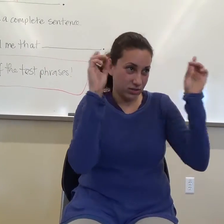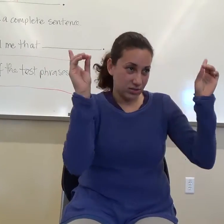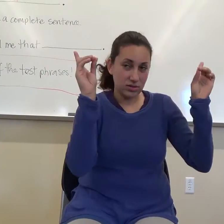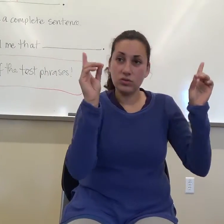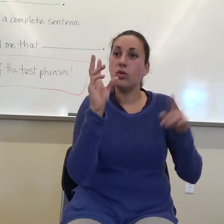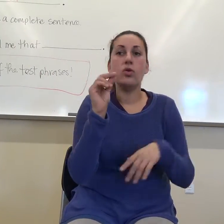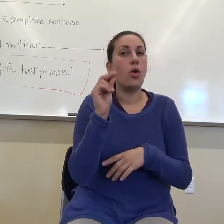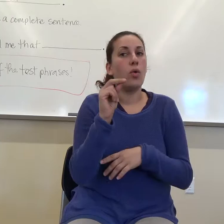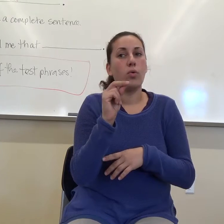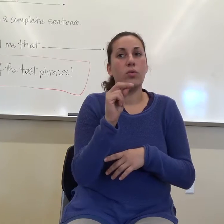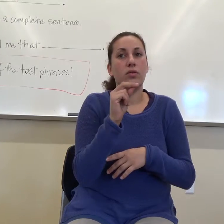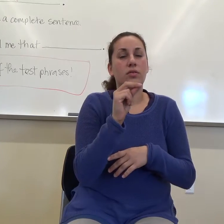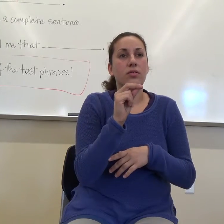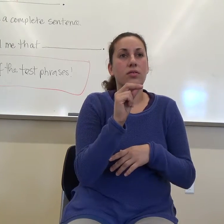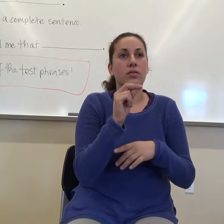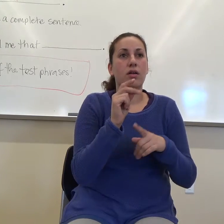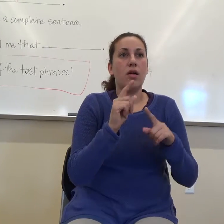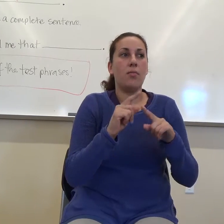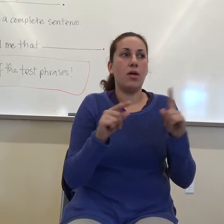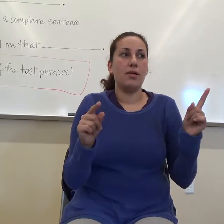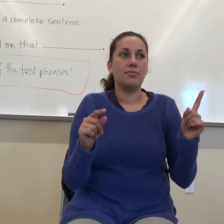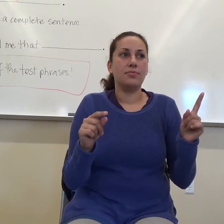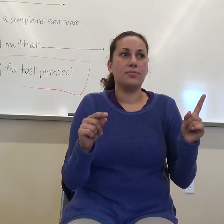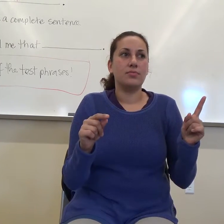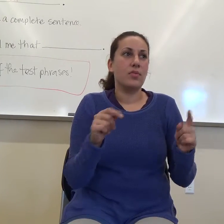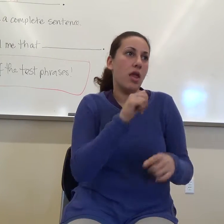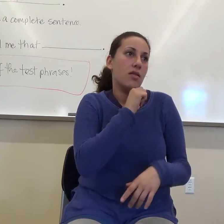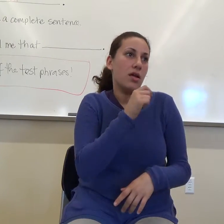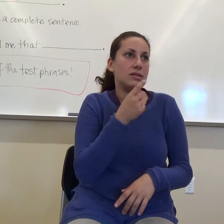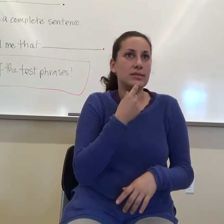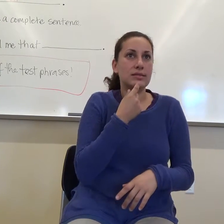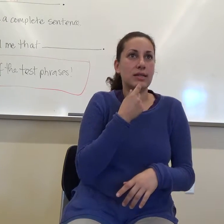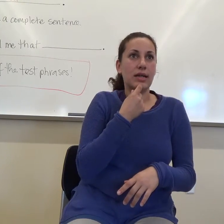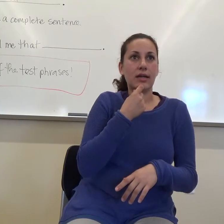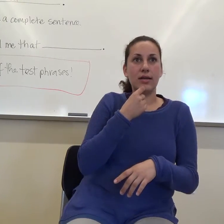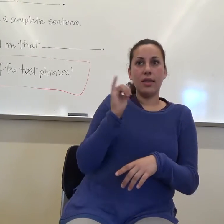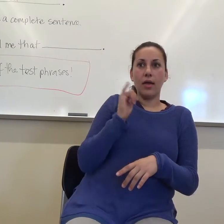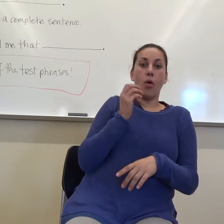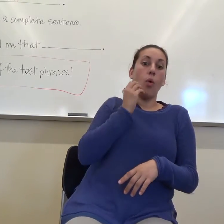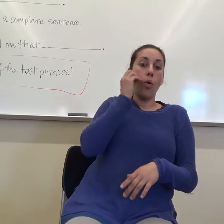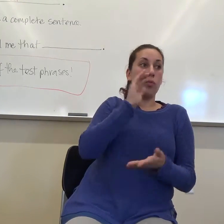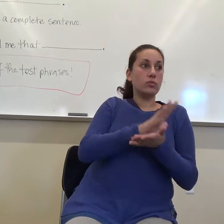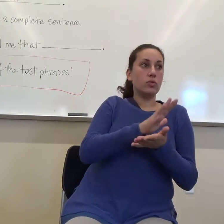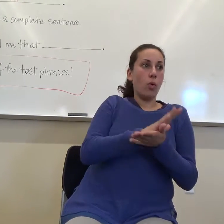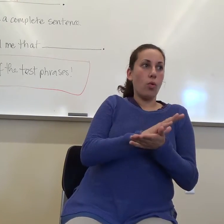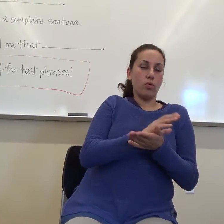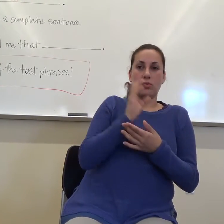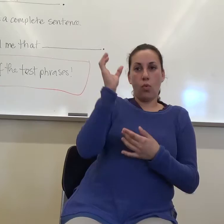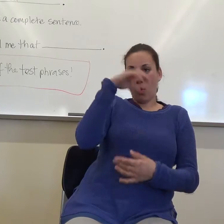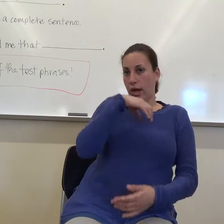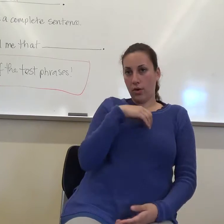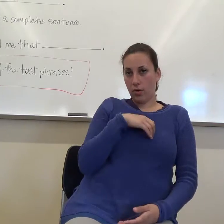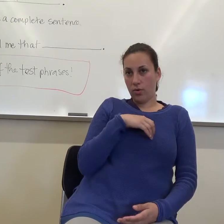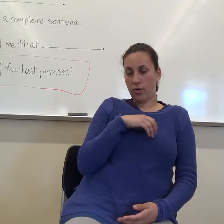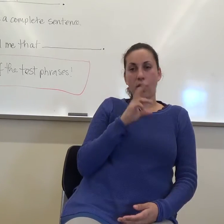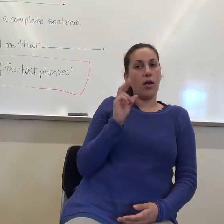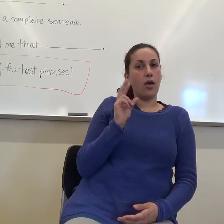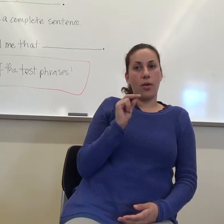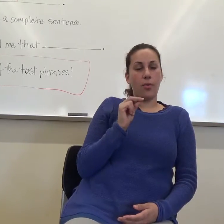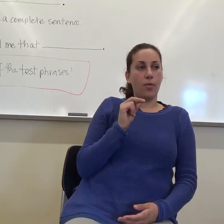alternative. So it's not gonna talk about homeschooling as something strange. But